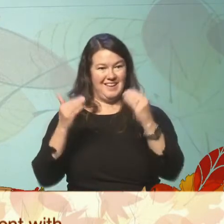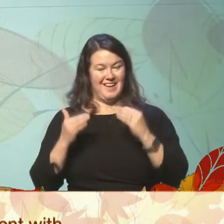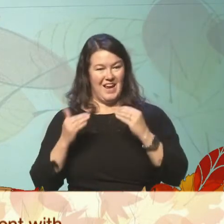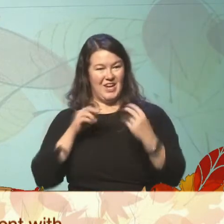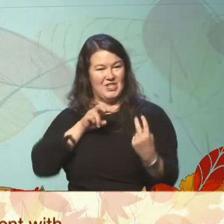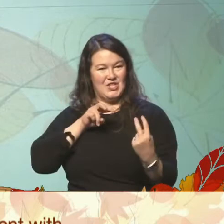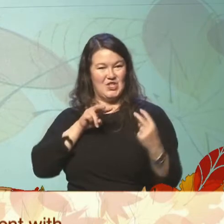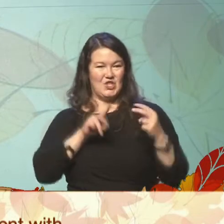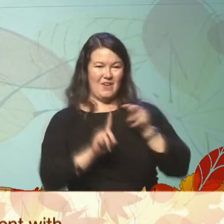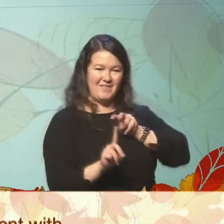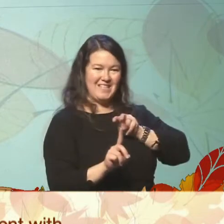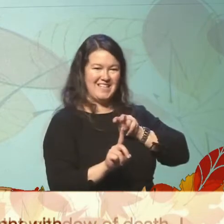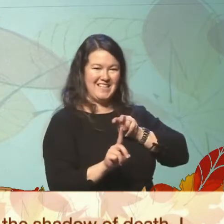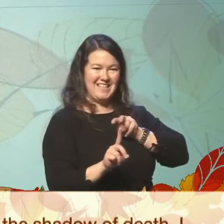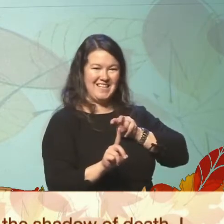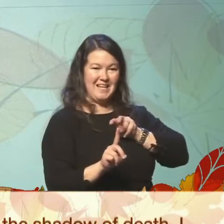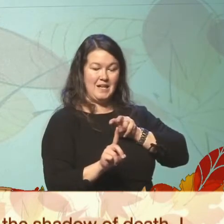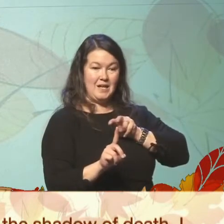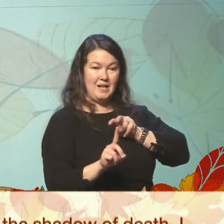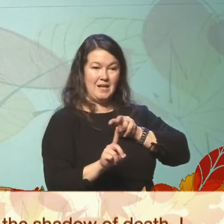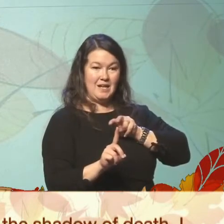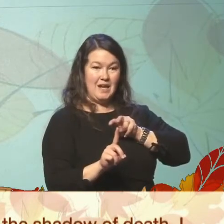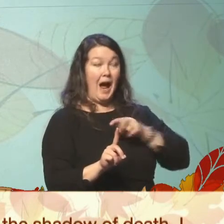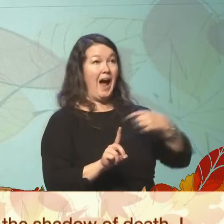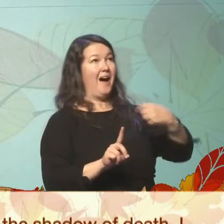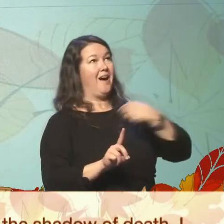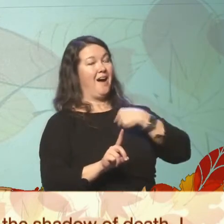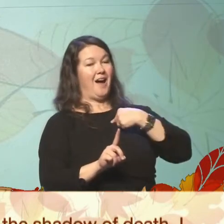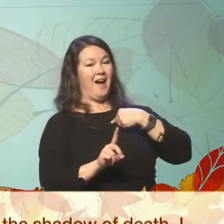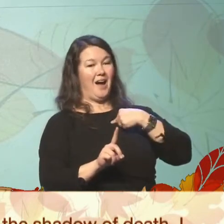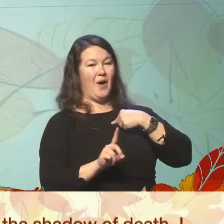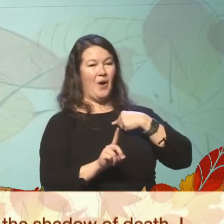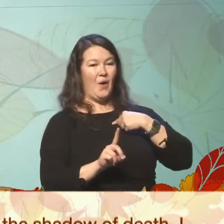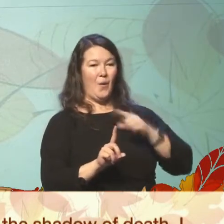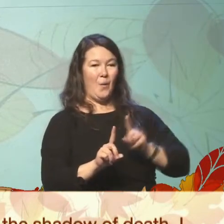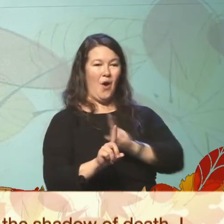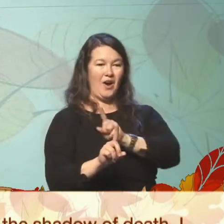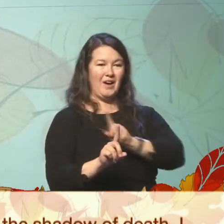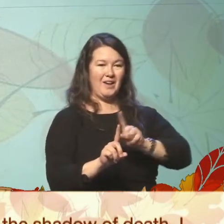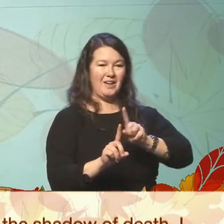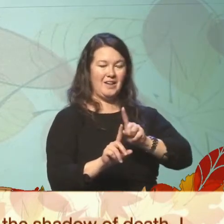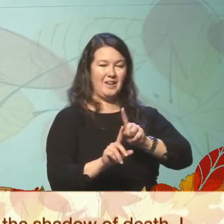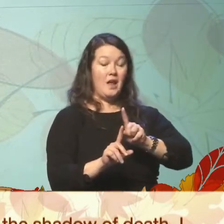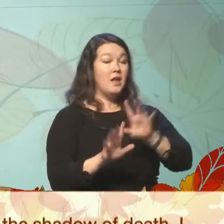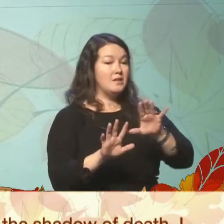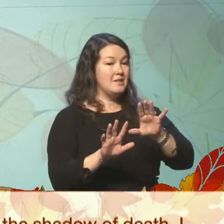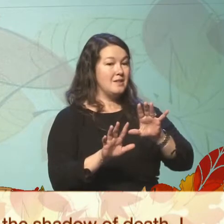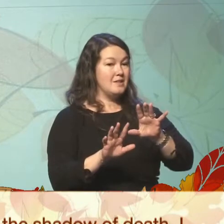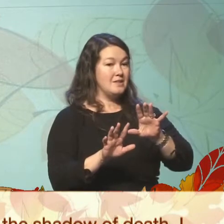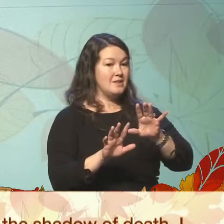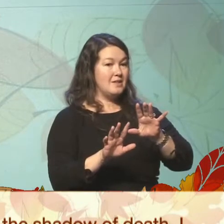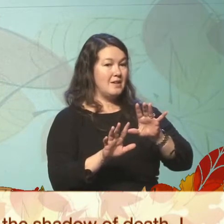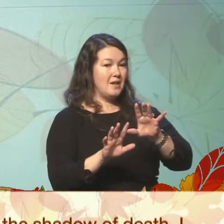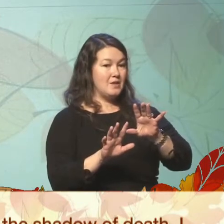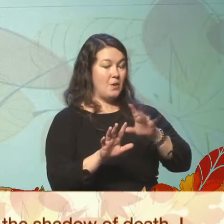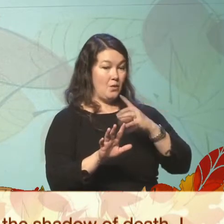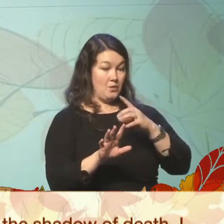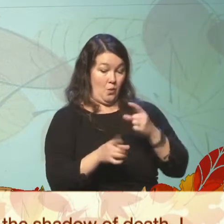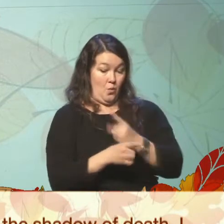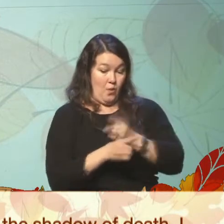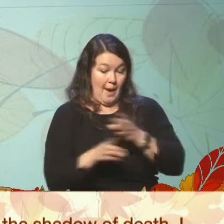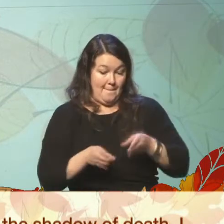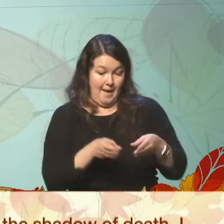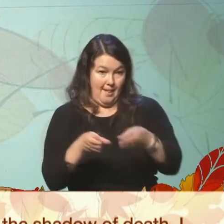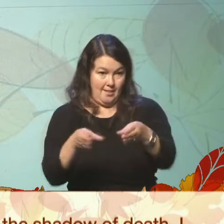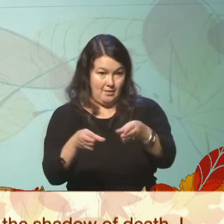person. Notice it says, even though I now walk through the valley of the shadow of death. This is right after the right paths, right? So